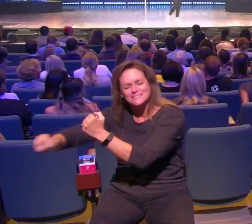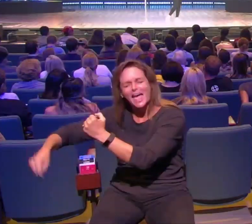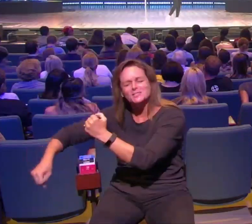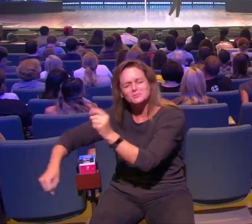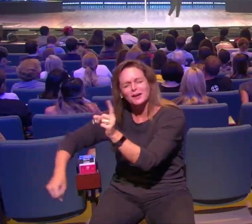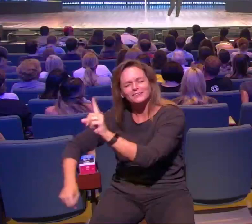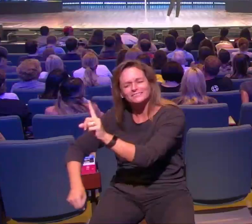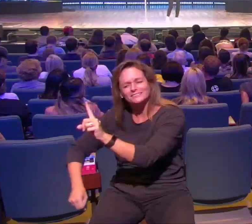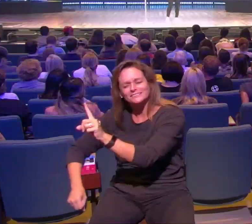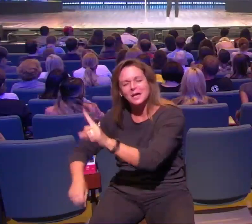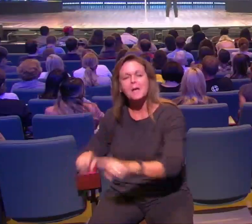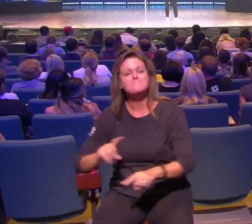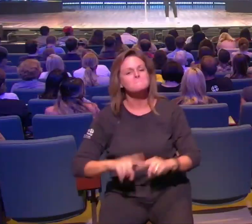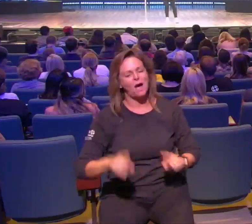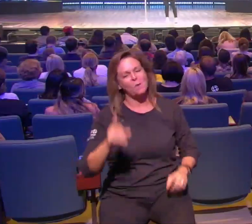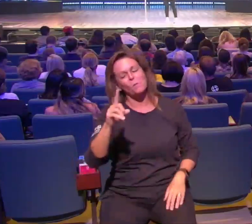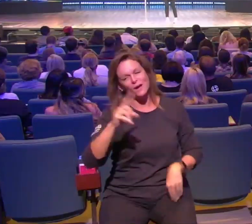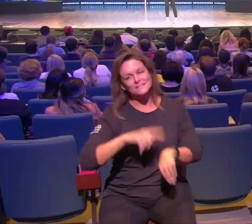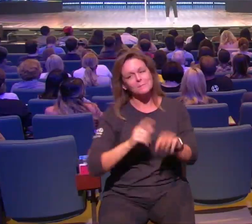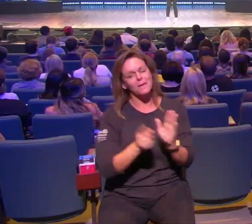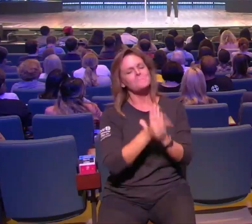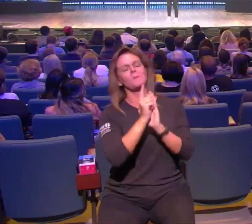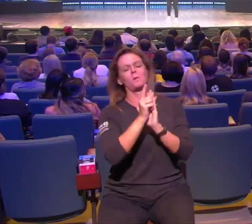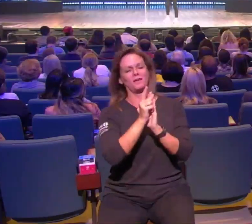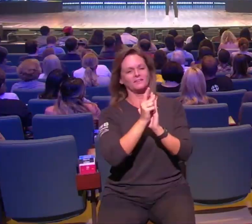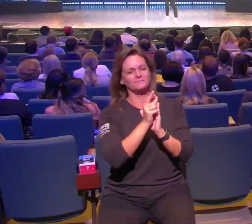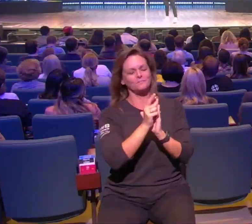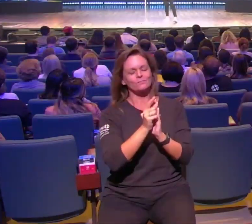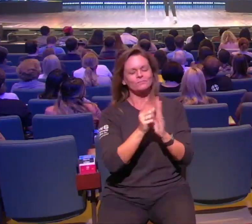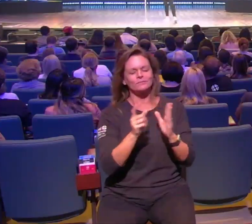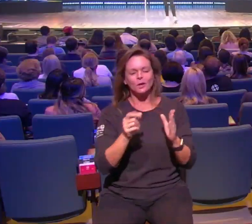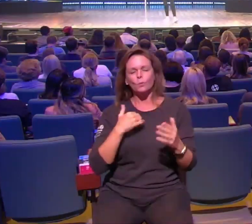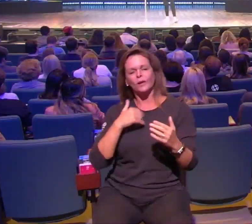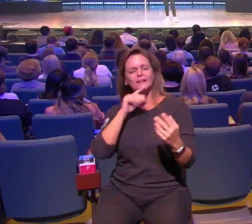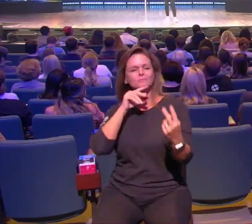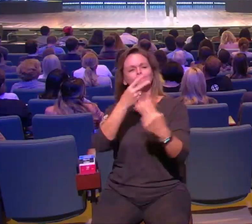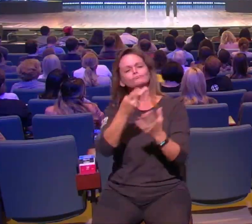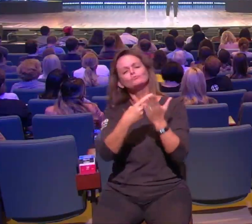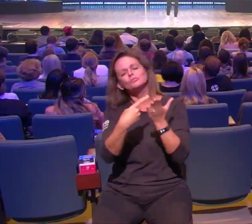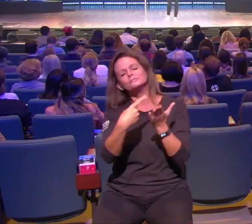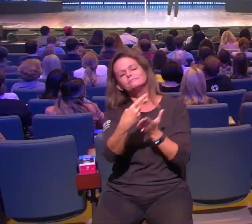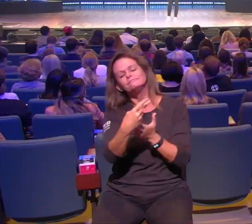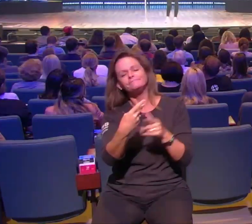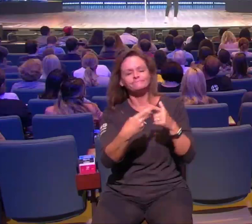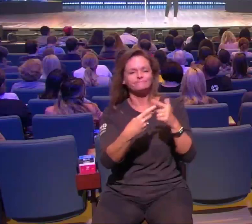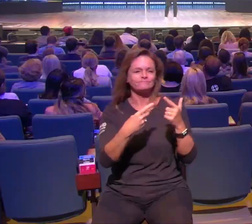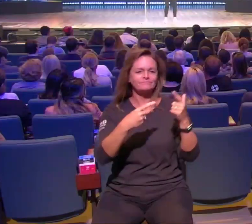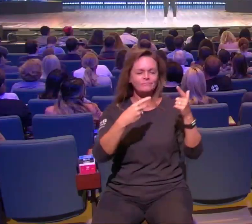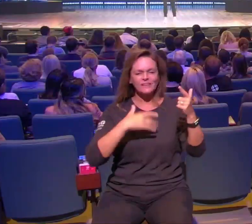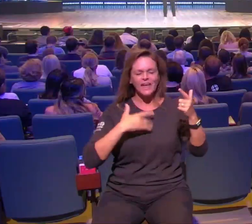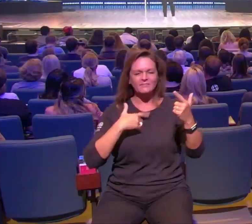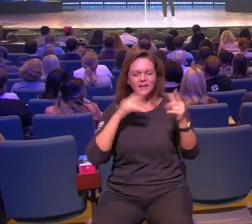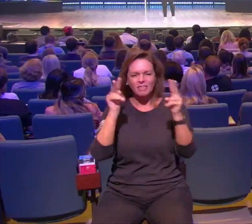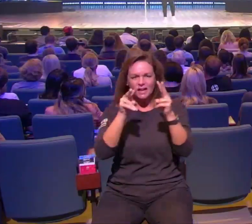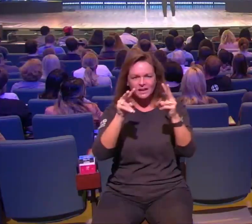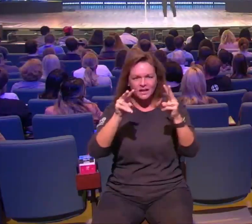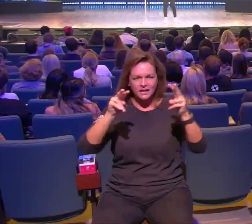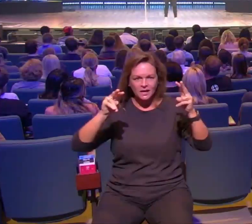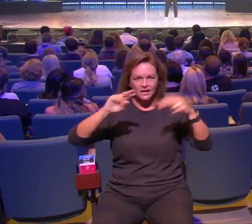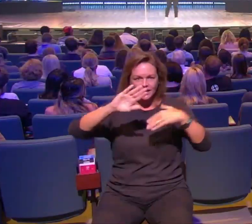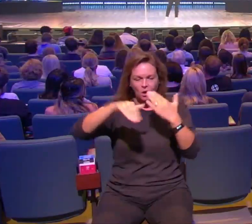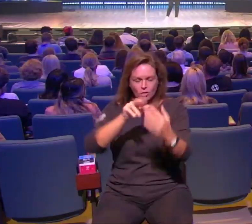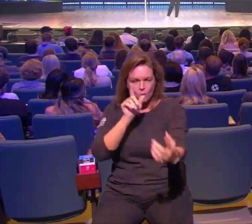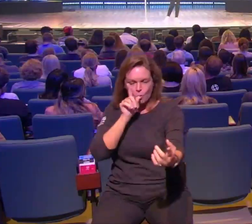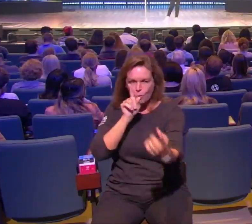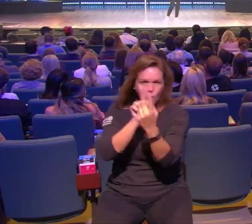when things got fuzzy around the edges. And if you were here a couple weeks ago, he shared about the time that after 18